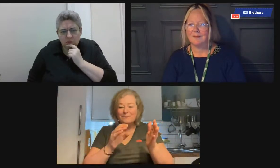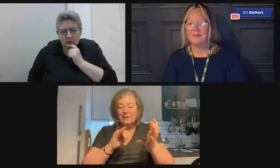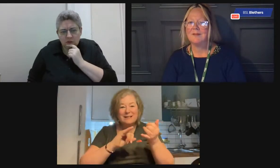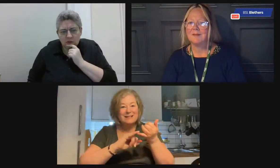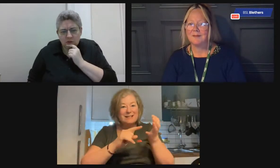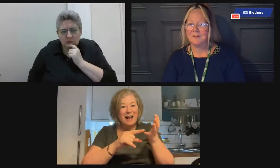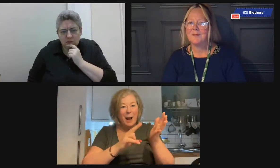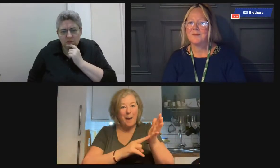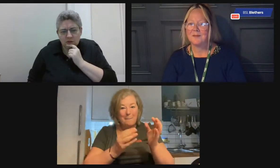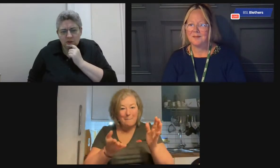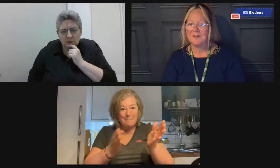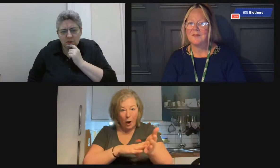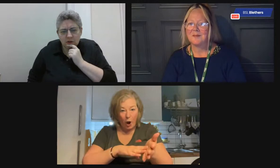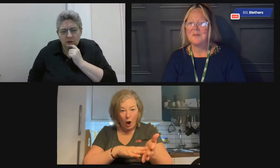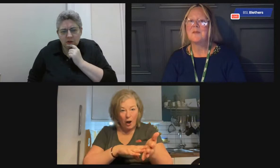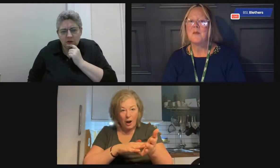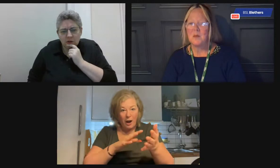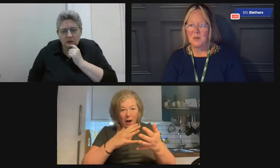same thing.